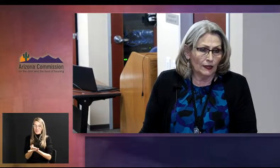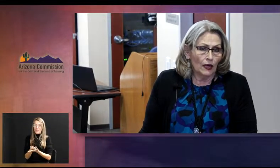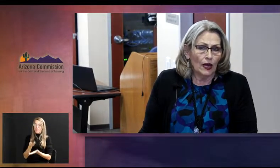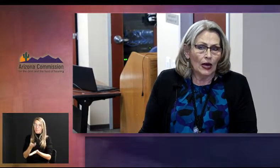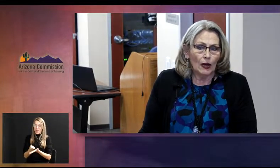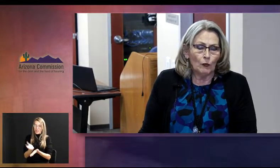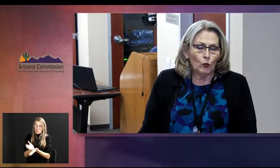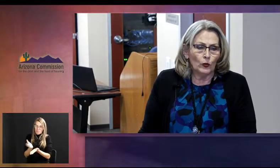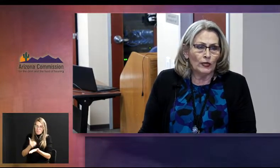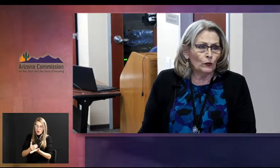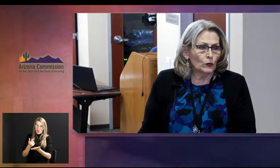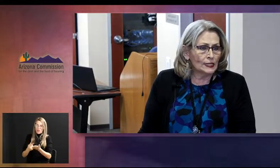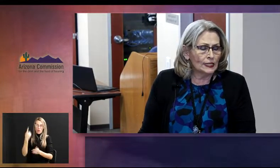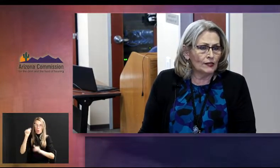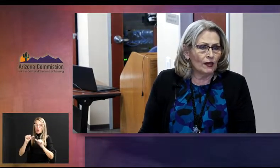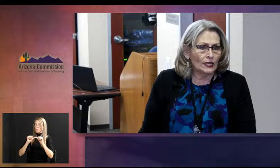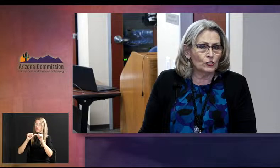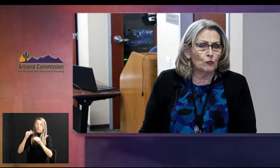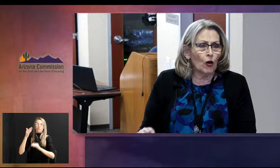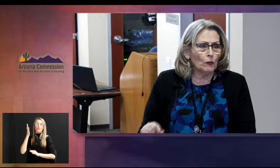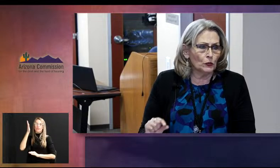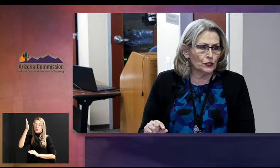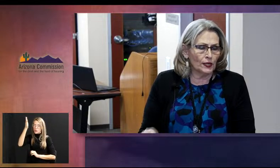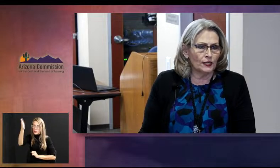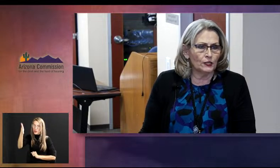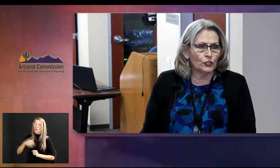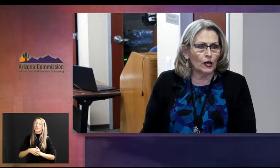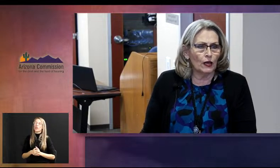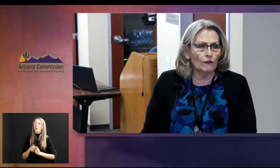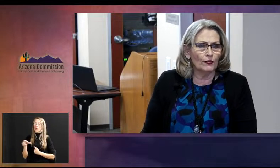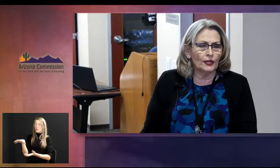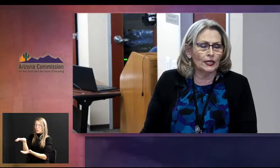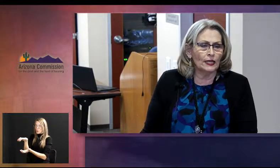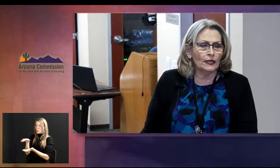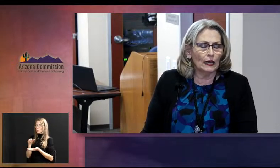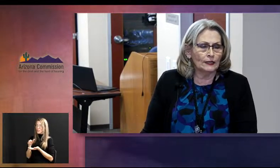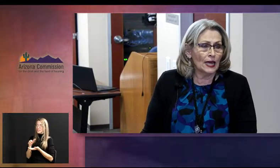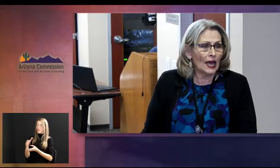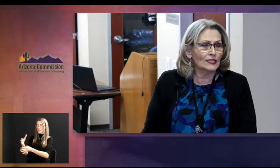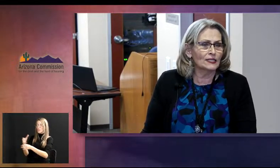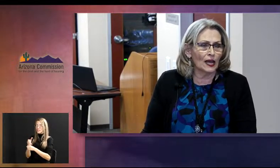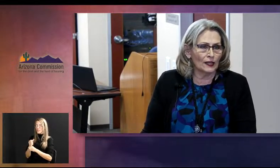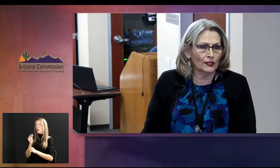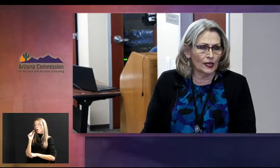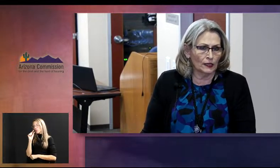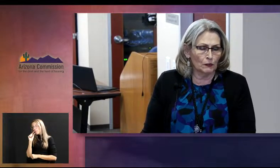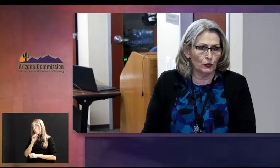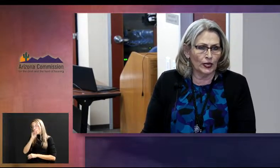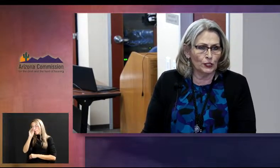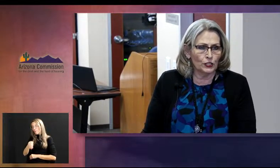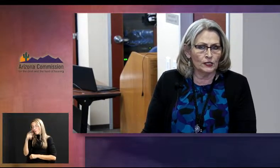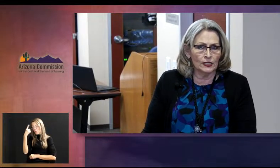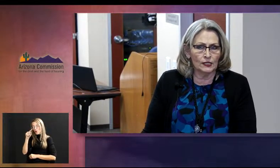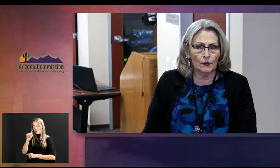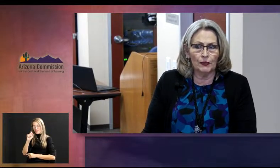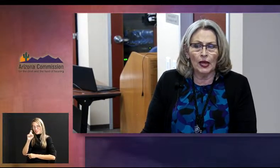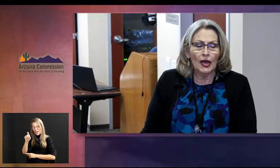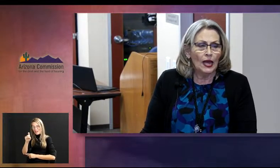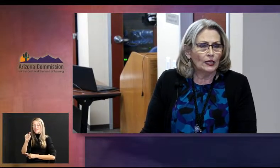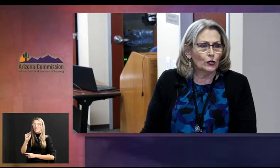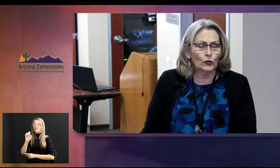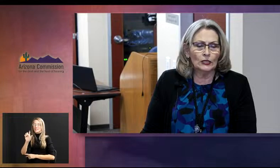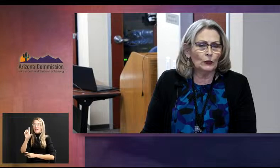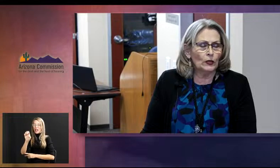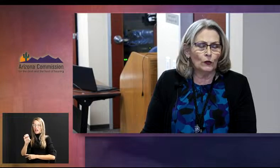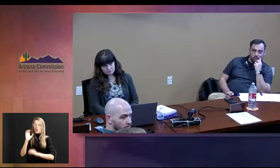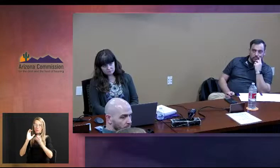stability. We receive a small percentage of the tax on the telecommunications system,